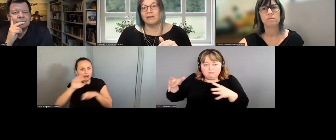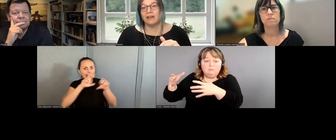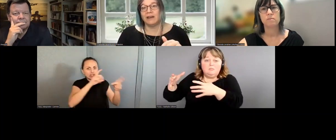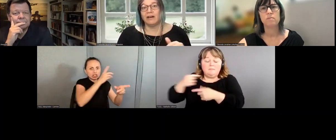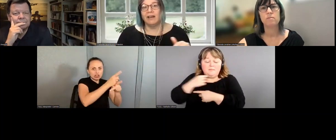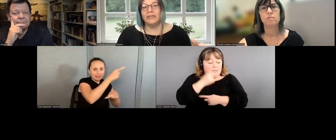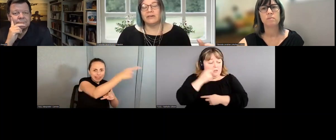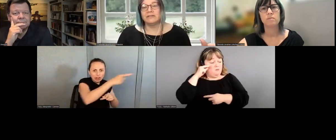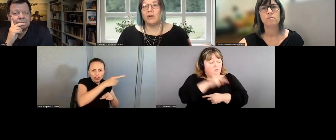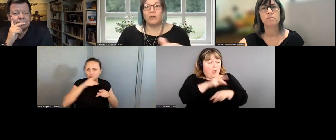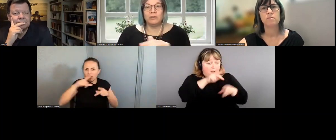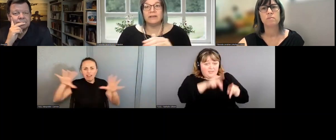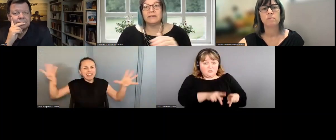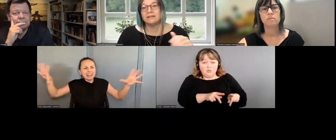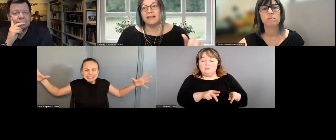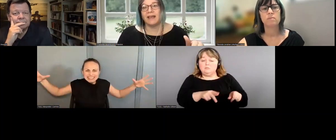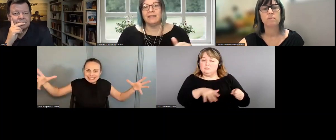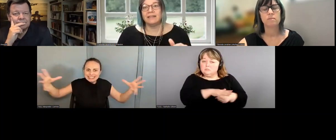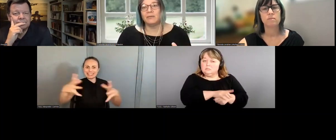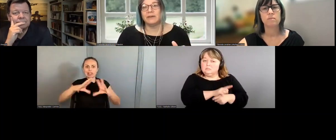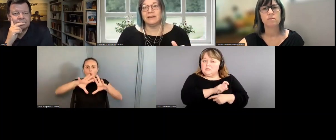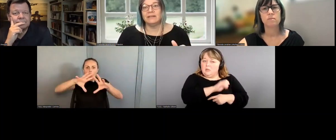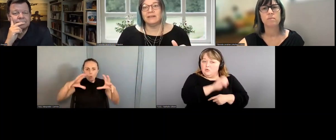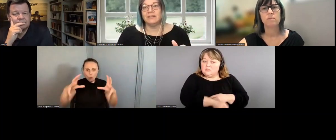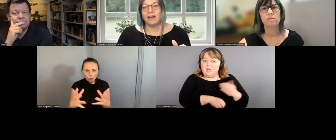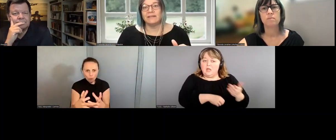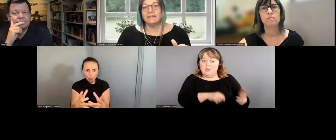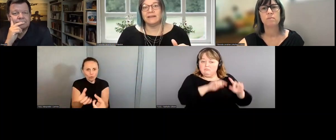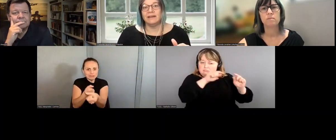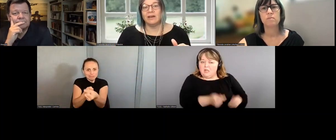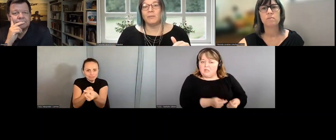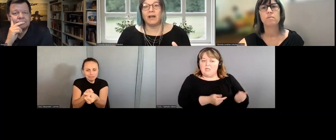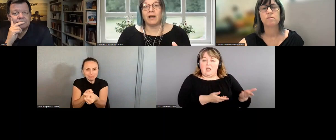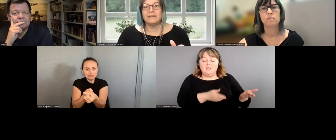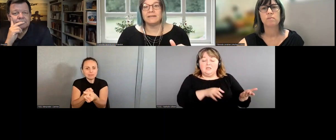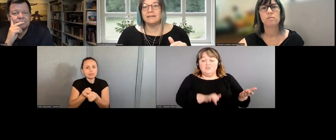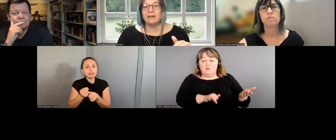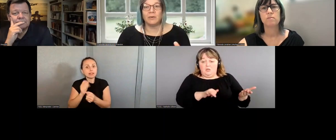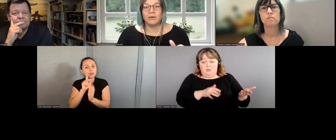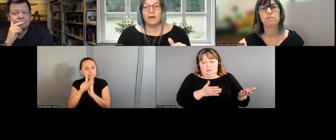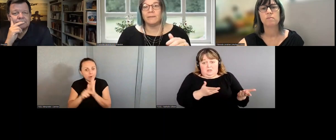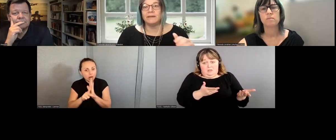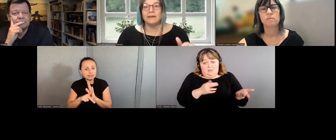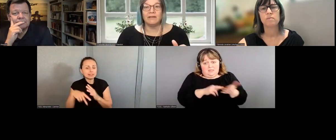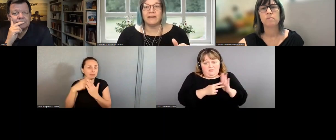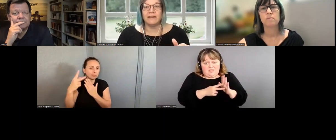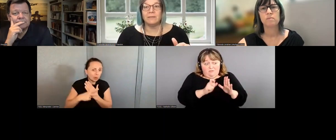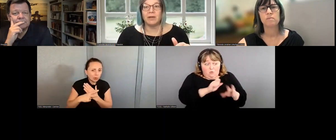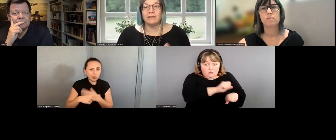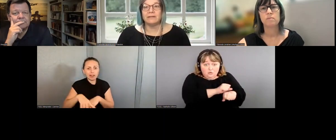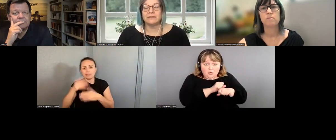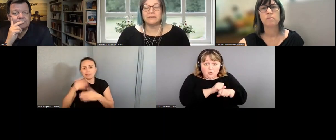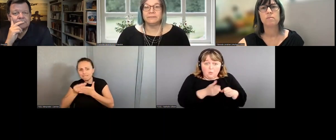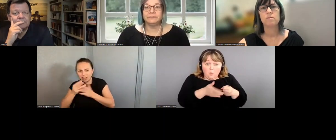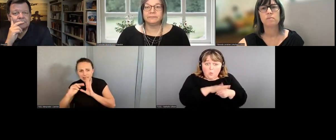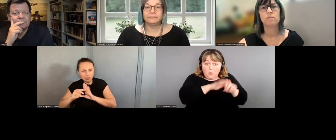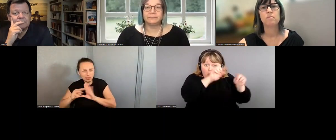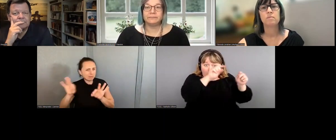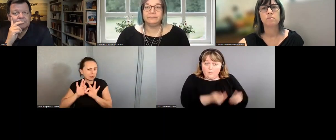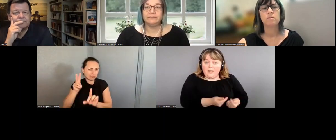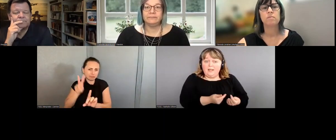over here. There's a wholeness to that we need to address in our policies and our programs and in our funding models.